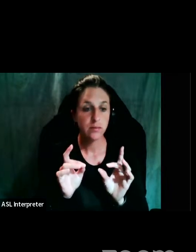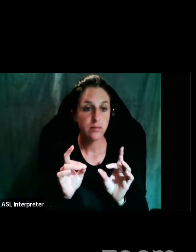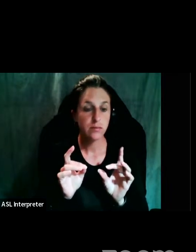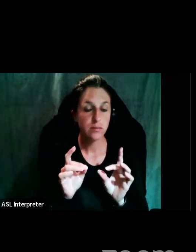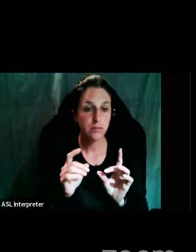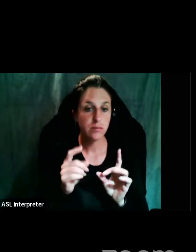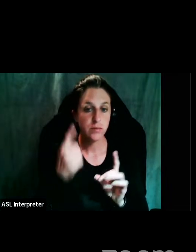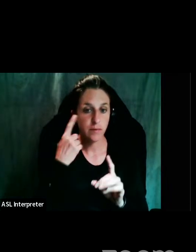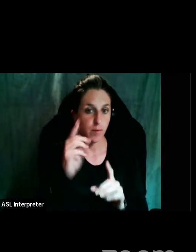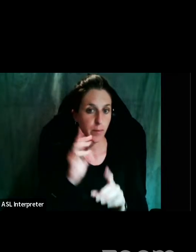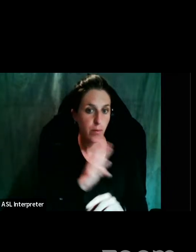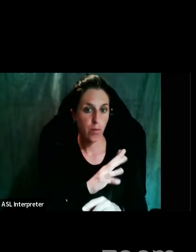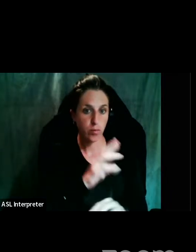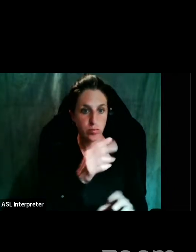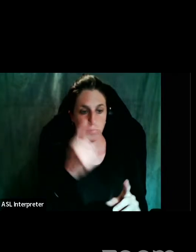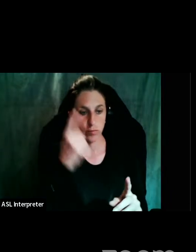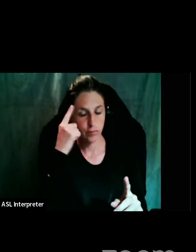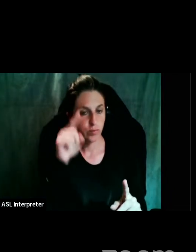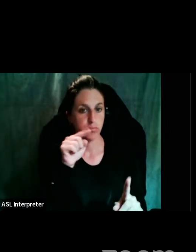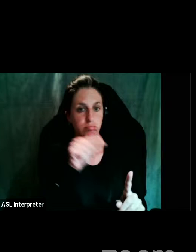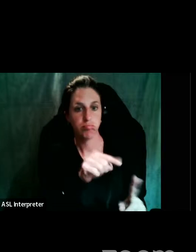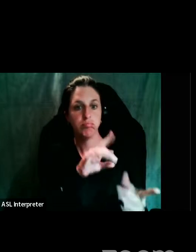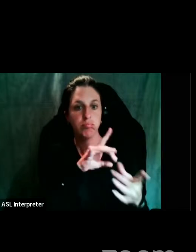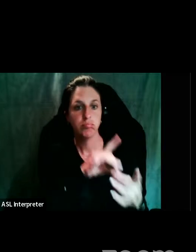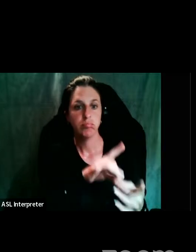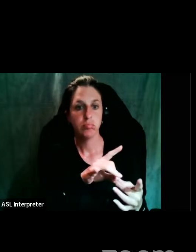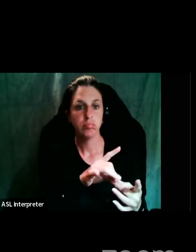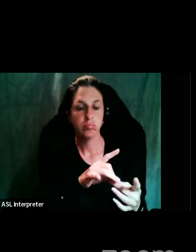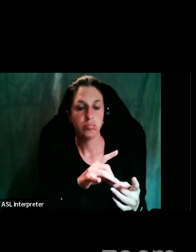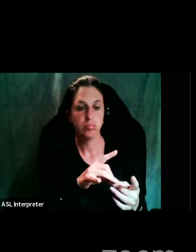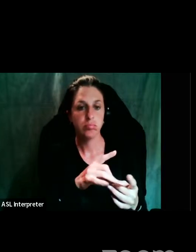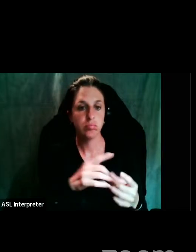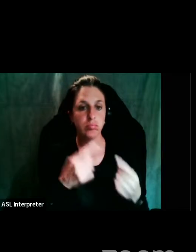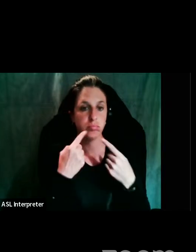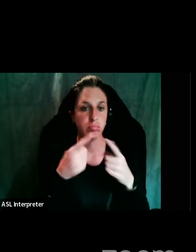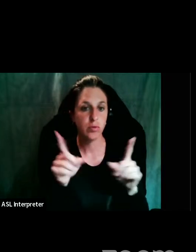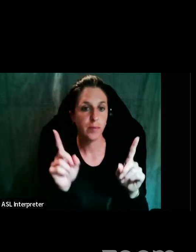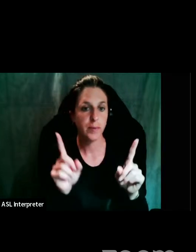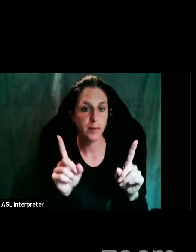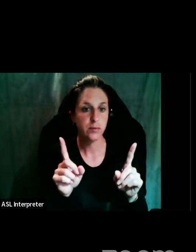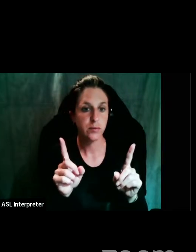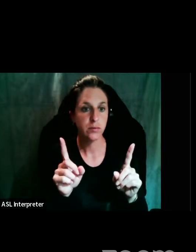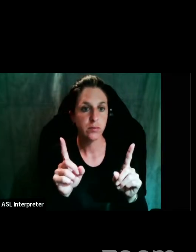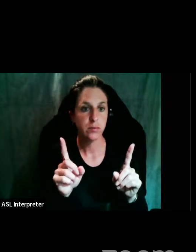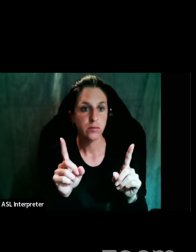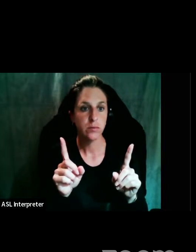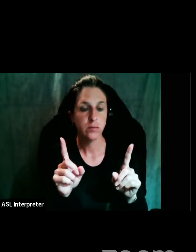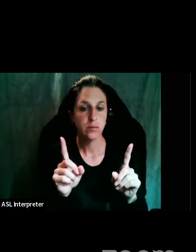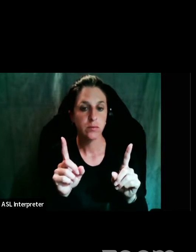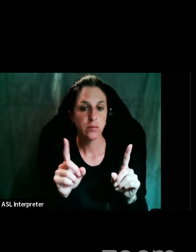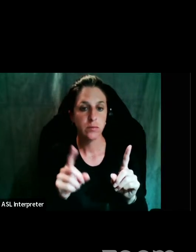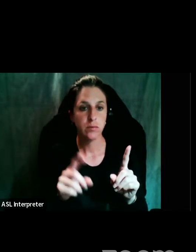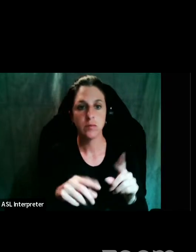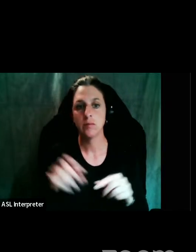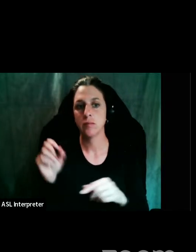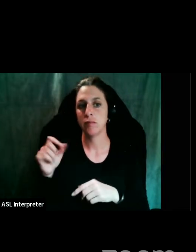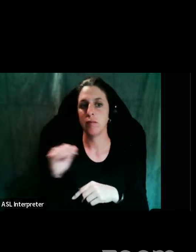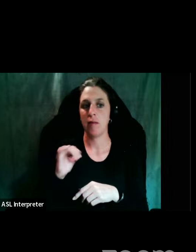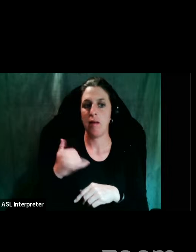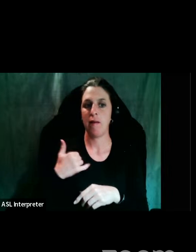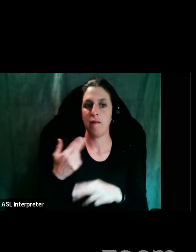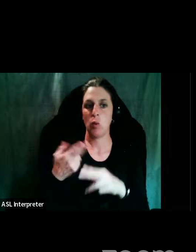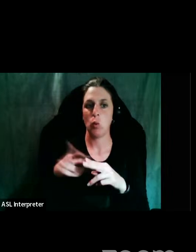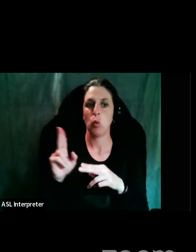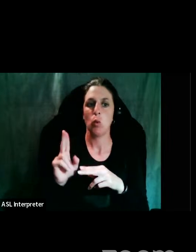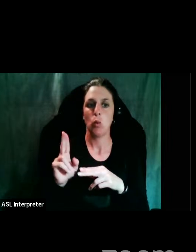to the proclamation? Yes, Trustee Griffin. Okay, I have a quick comment. And, everybody